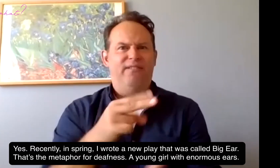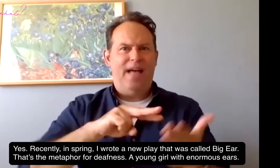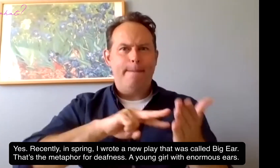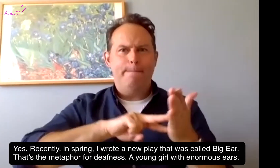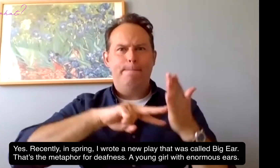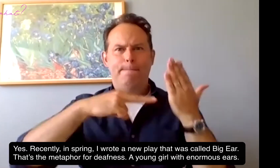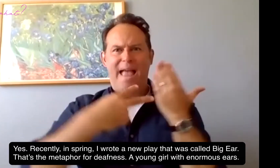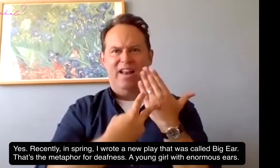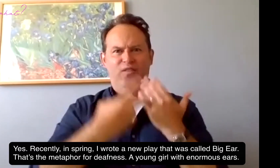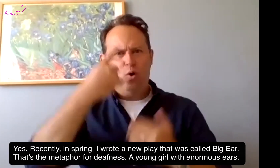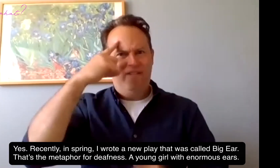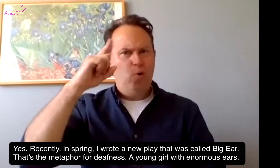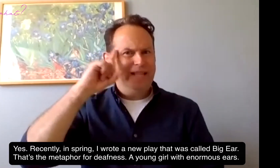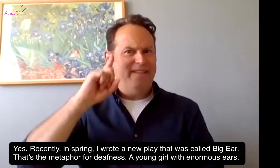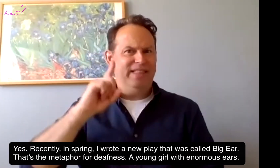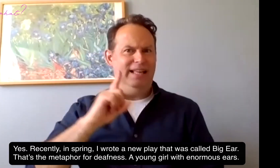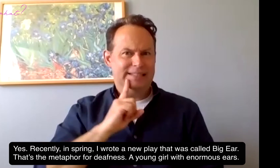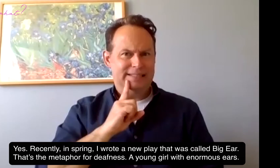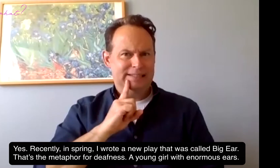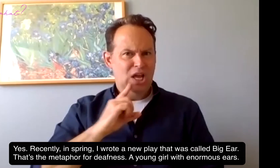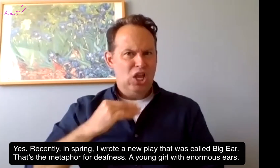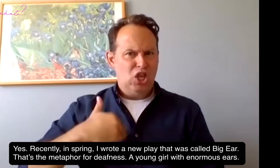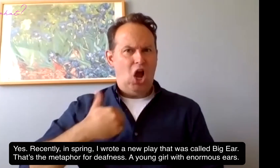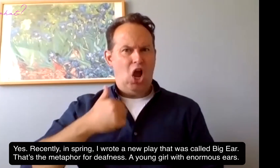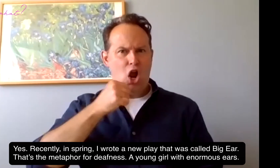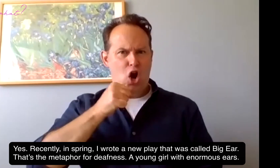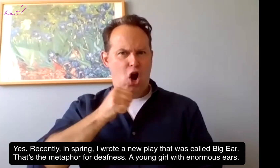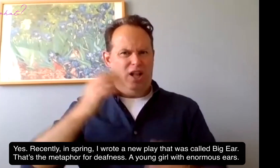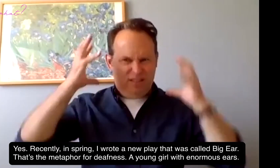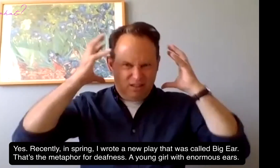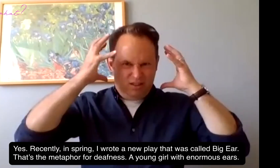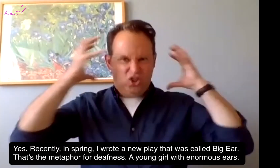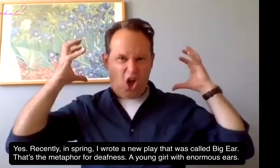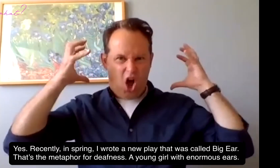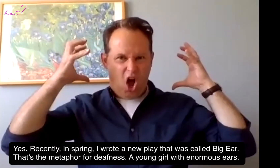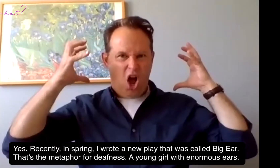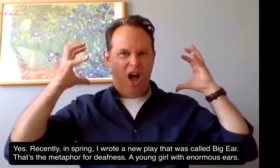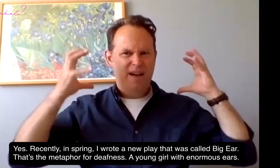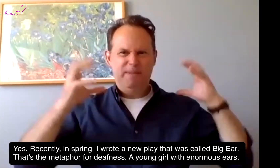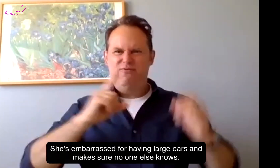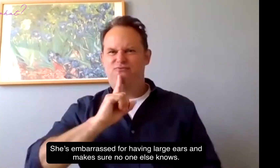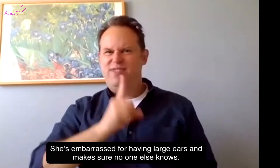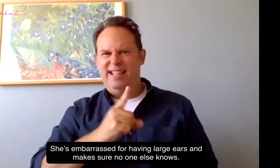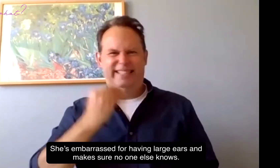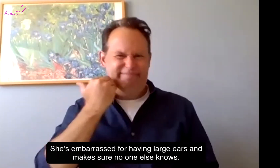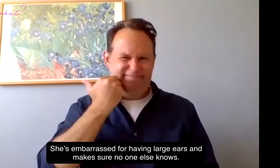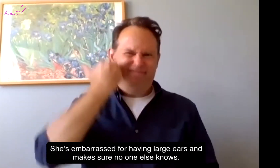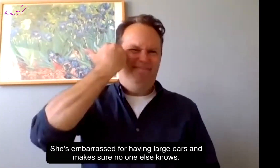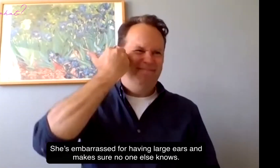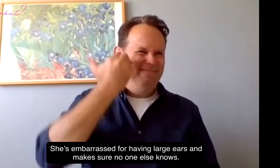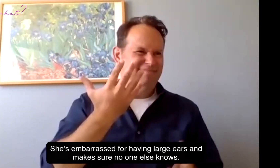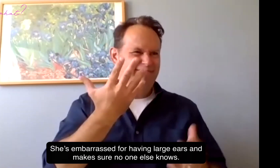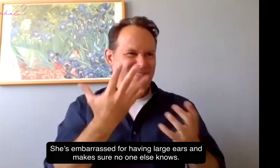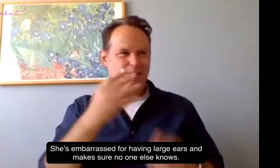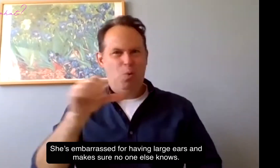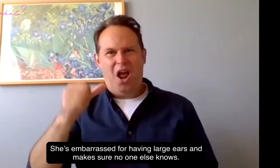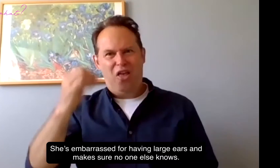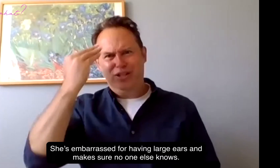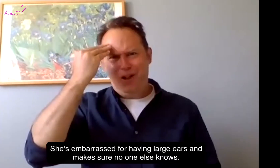That's the metaphor for deafness. A young girl with enormous ears. She's embarrassed for having large